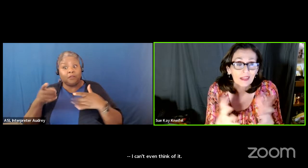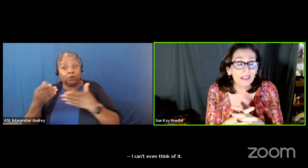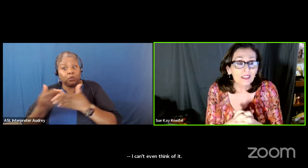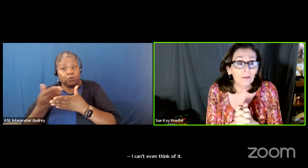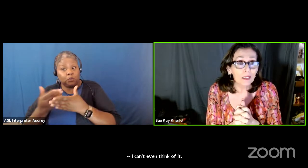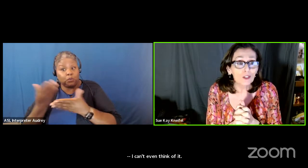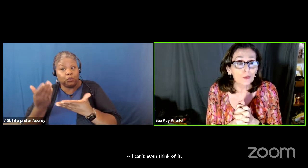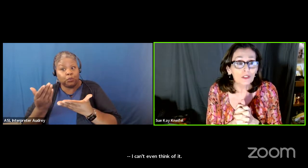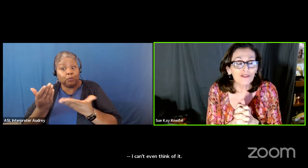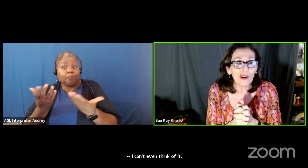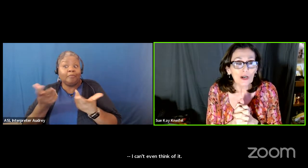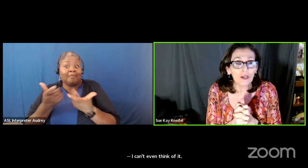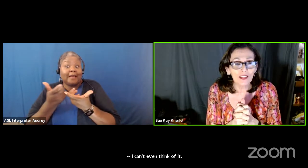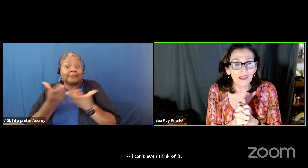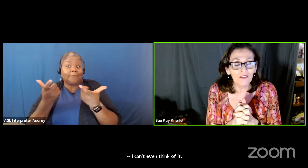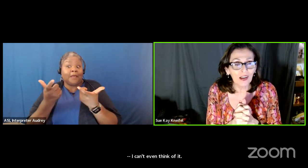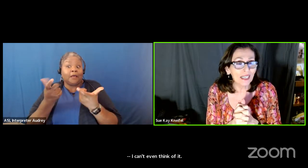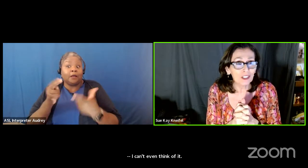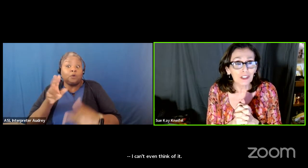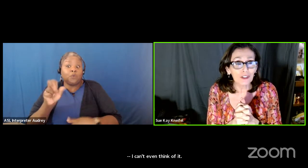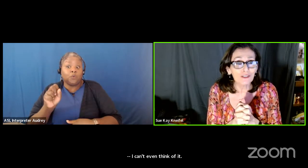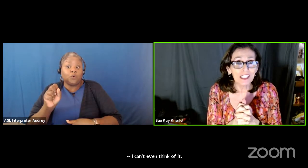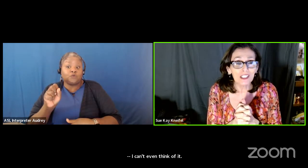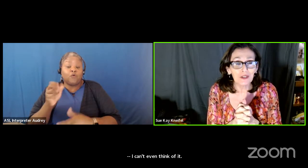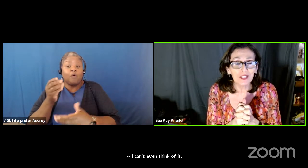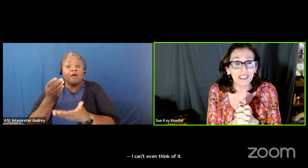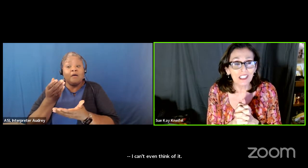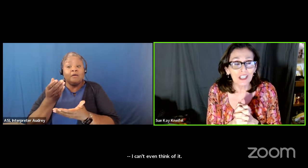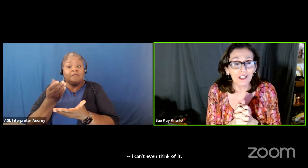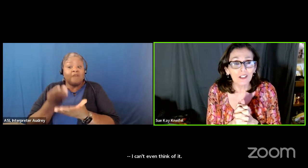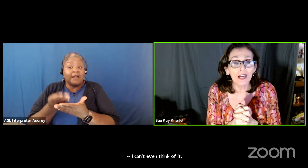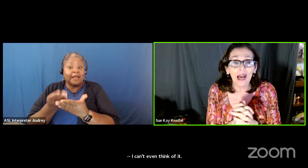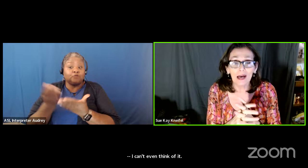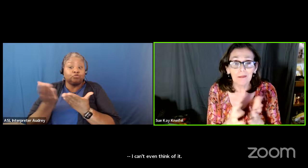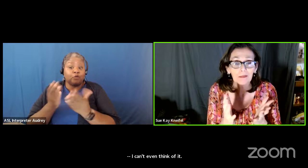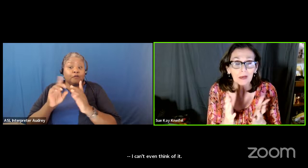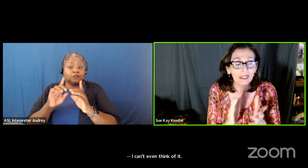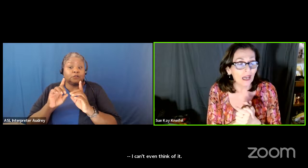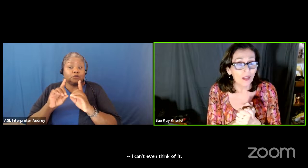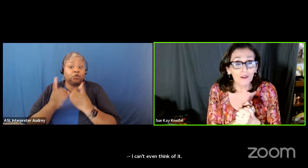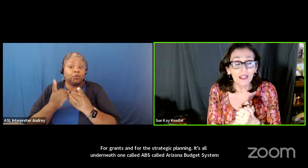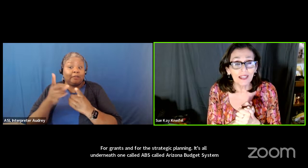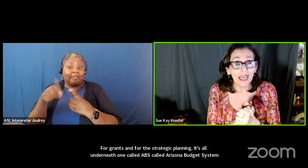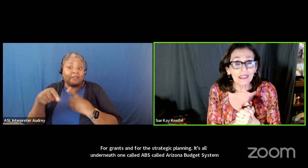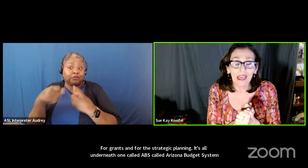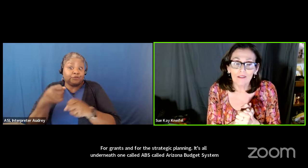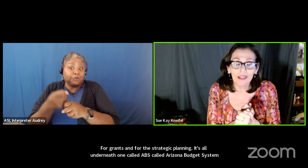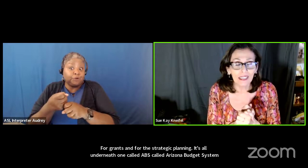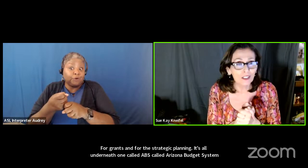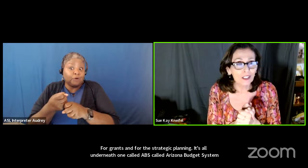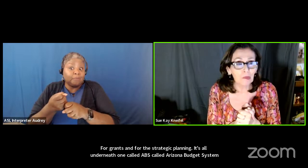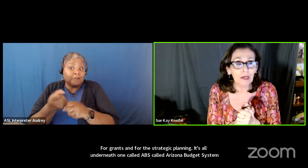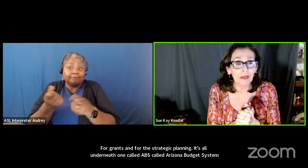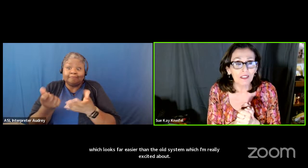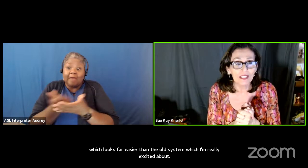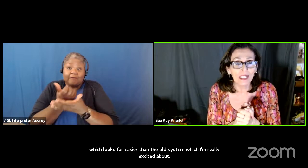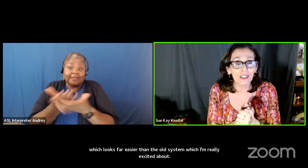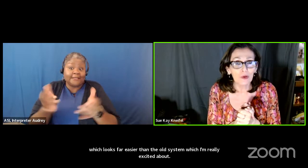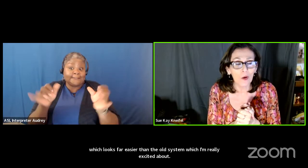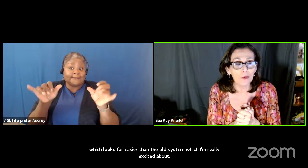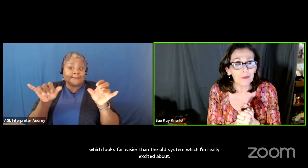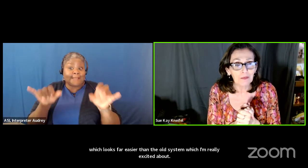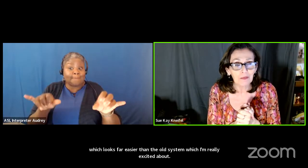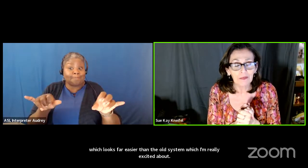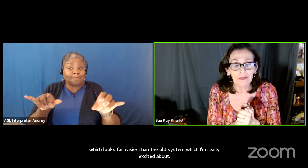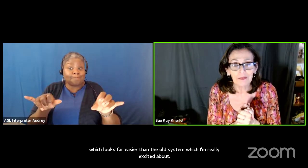And that's the big news for the financial services unit this year. But other than that, everything else is pretty much